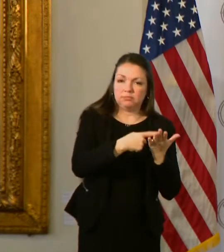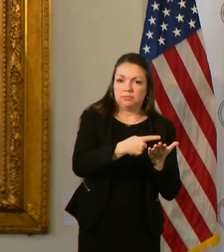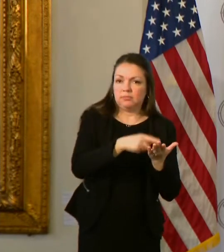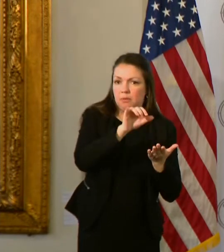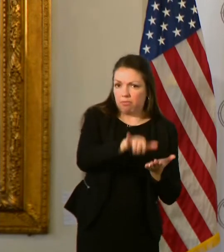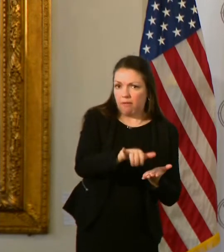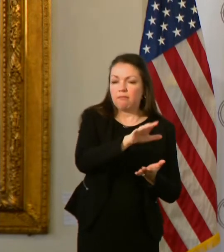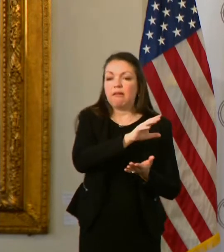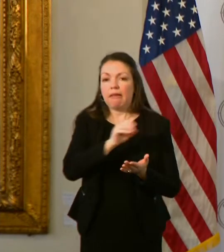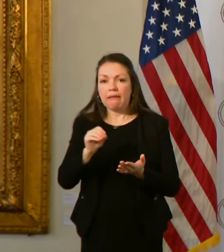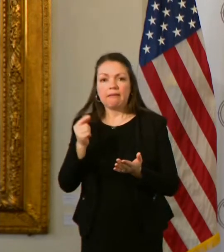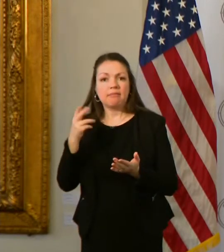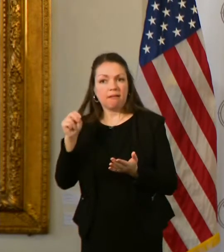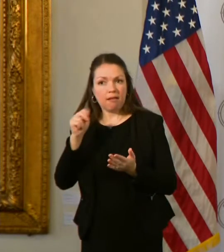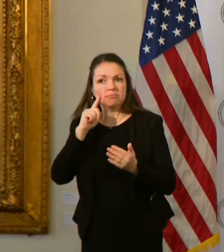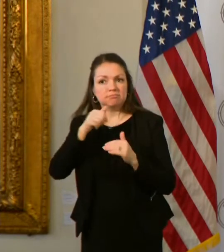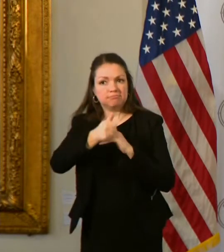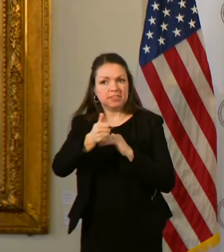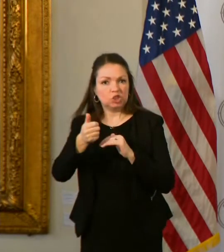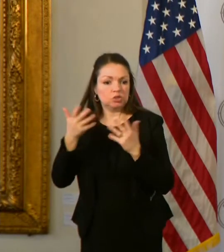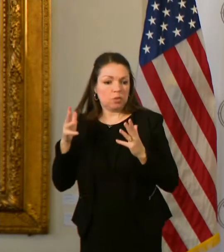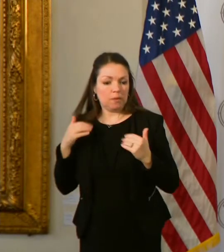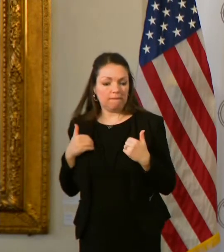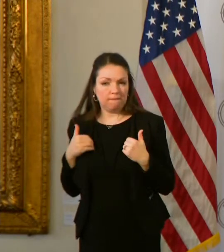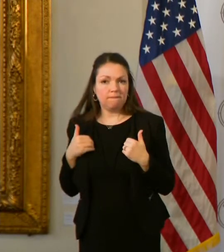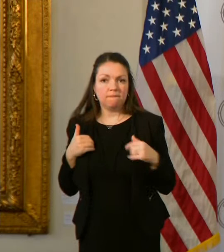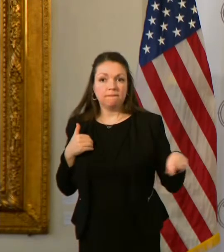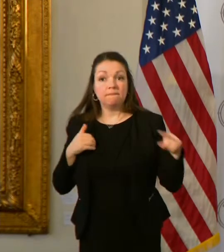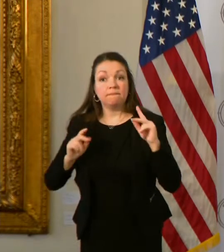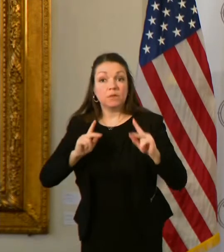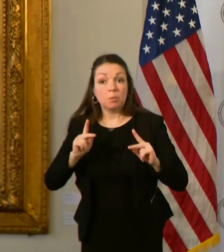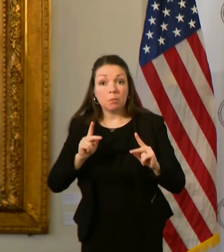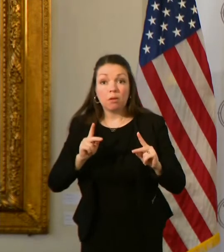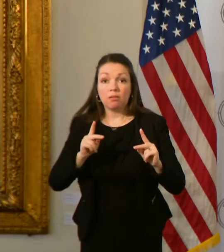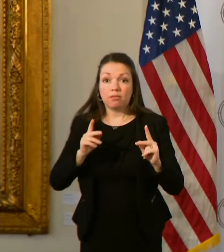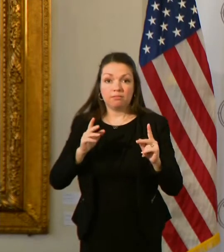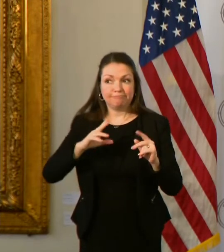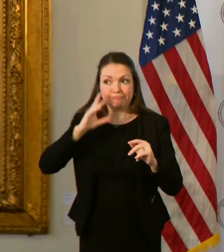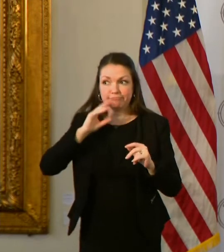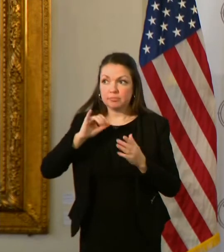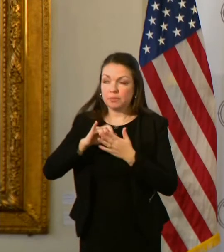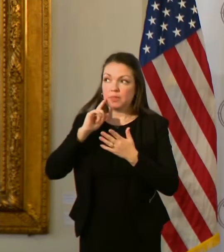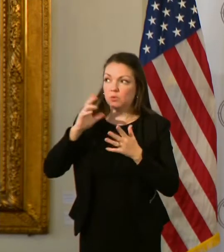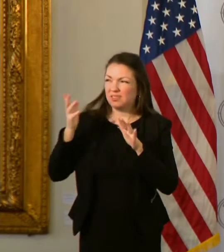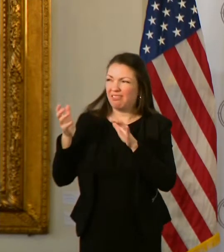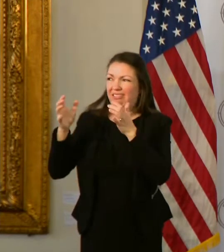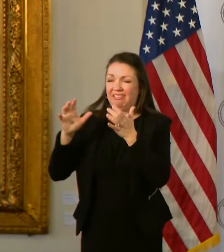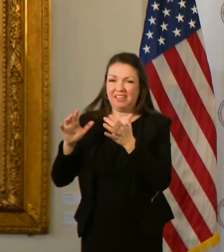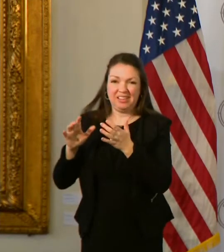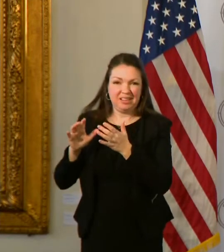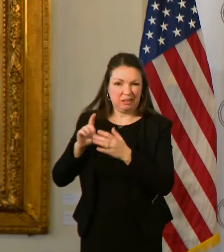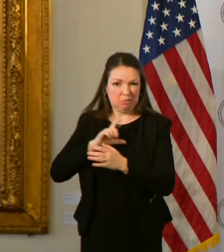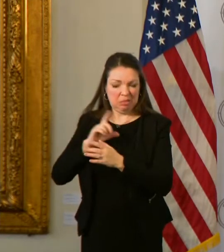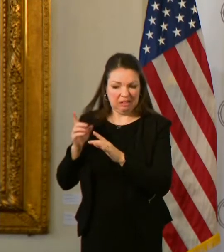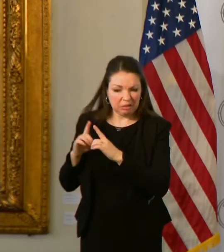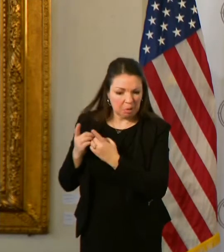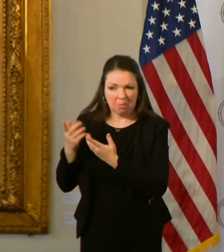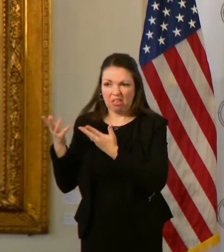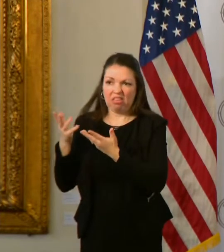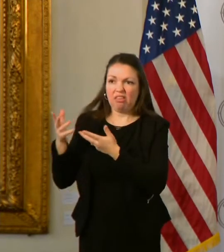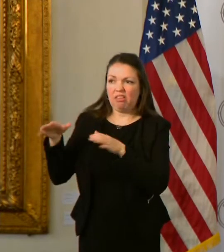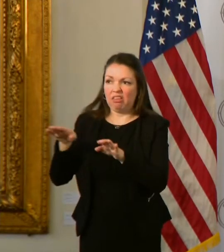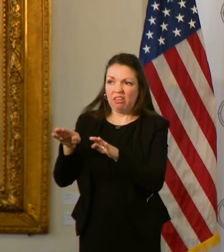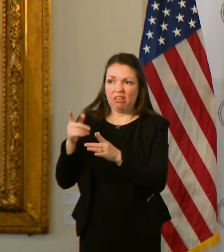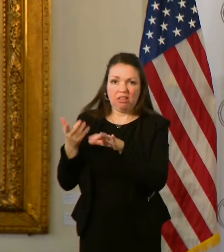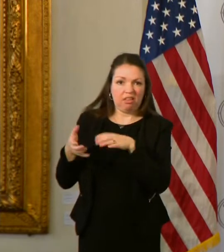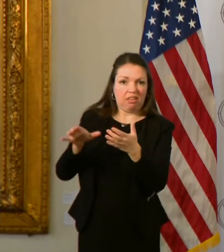for the people who have been impacted by these corrupt acts, we need them to work with us. We need